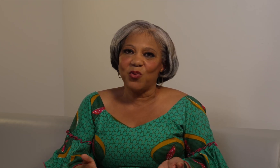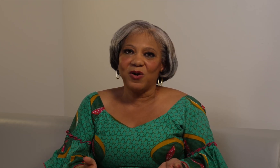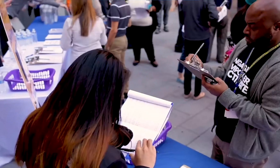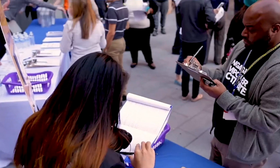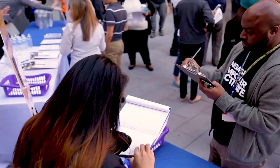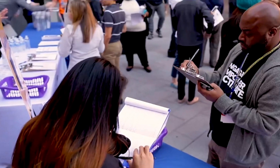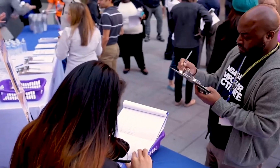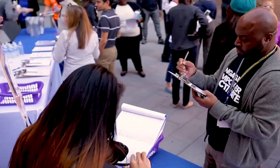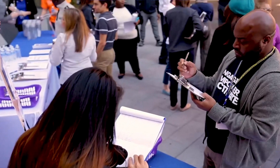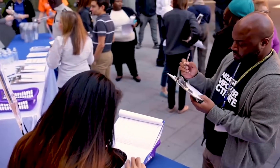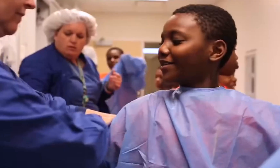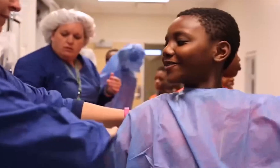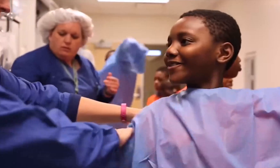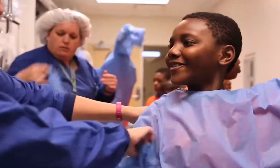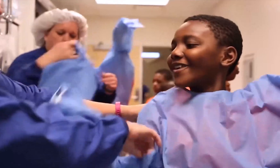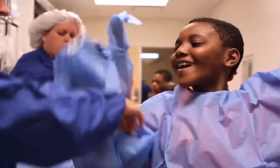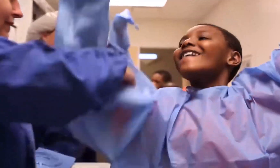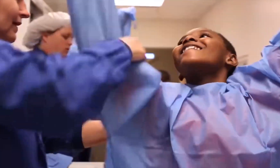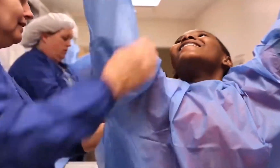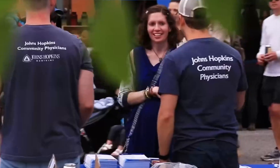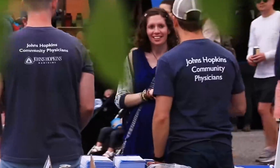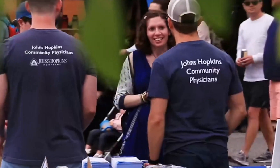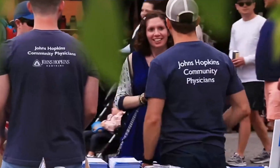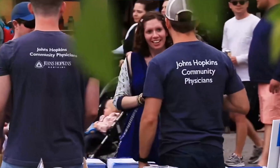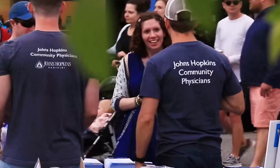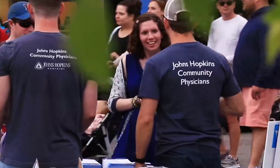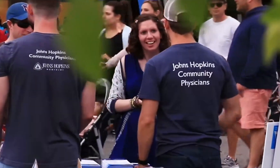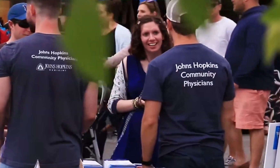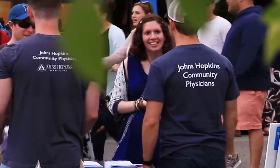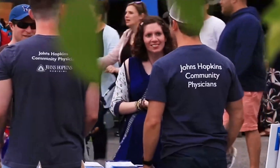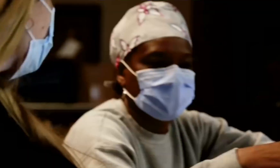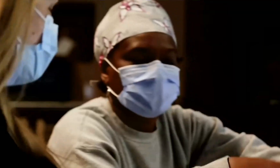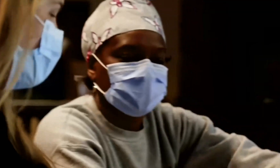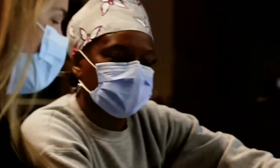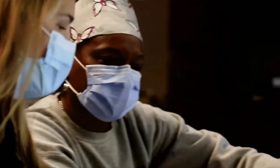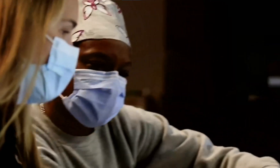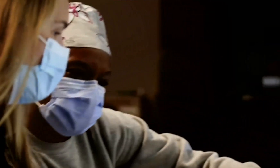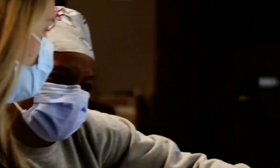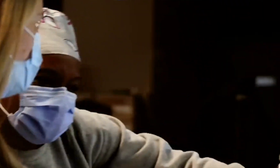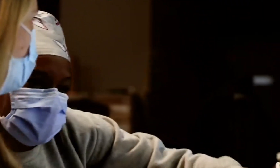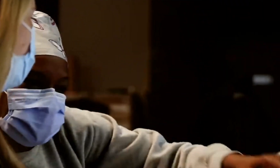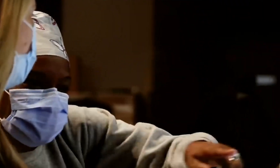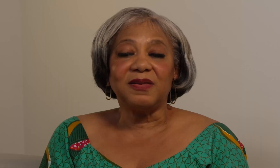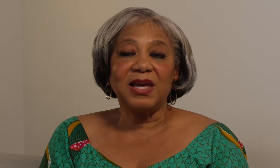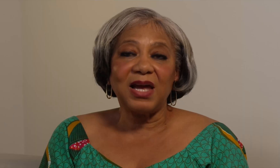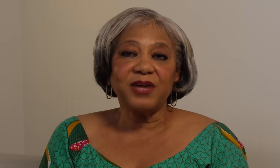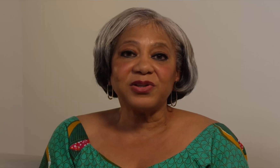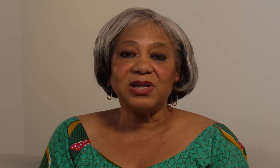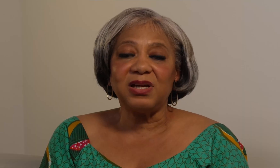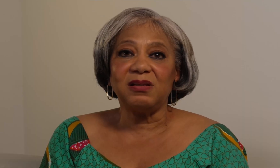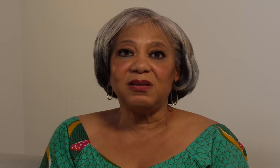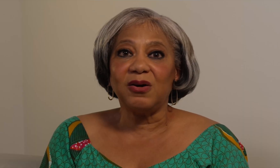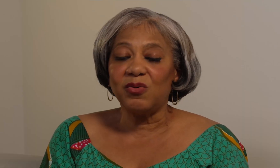medical world. The lived experiences of community health workers is so pivotal they actually know what